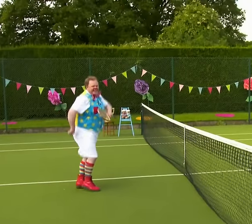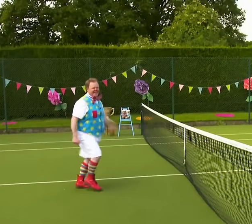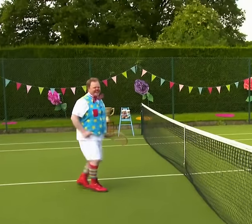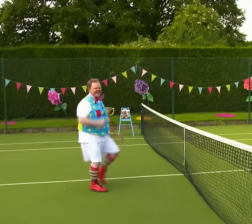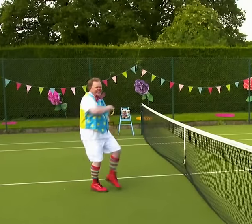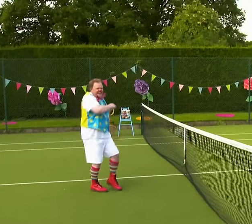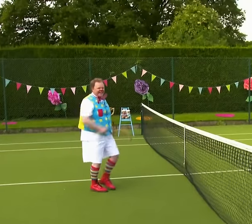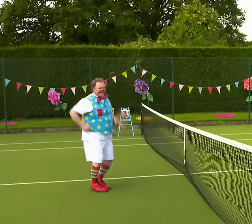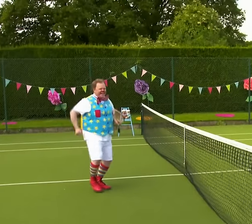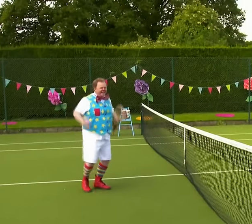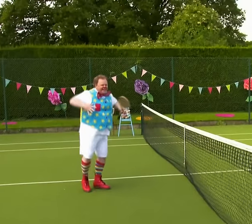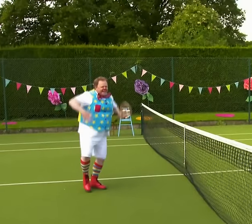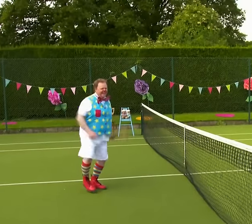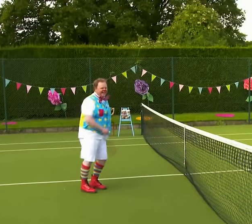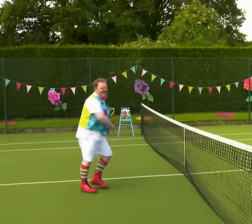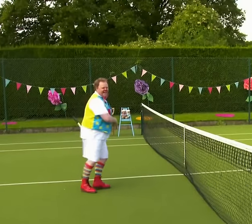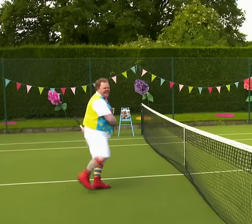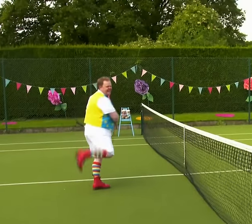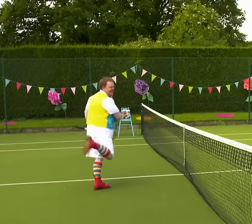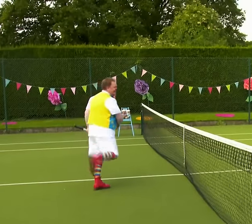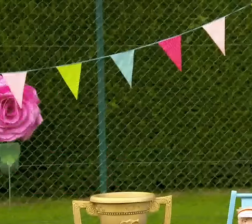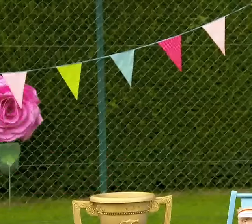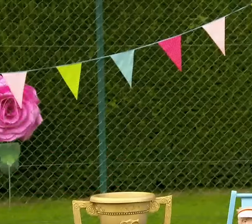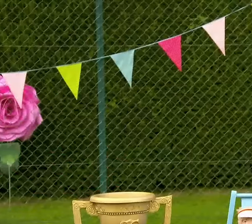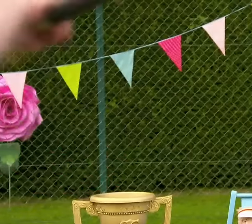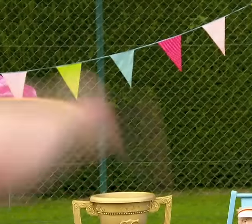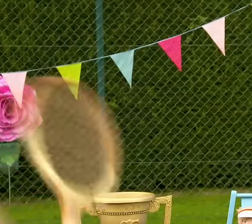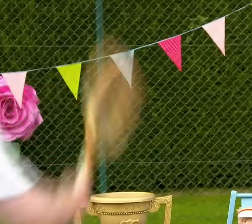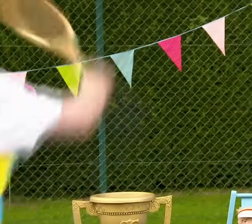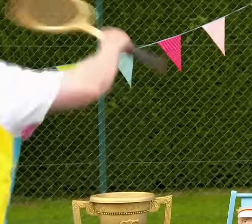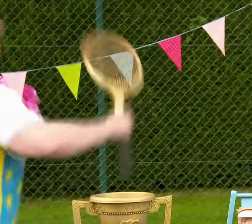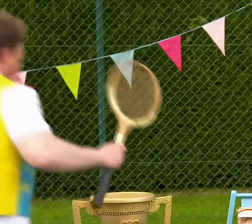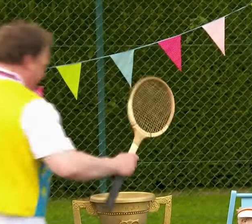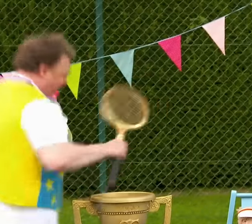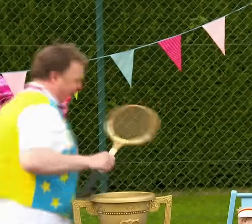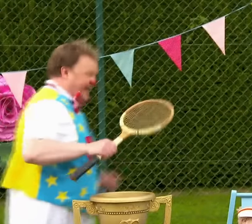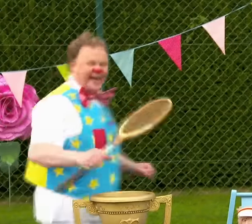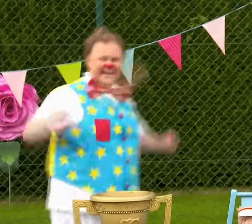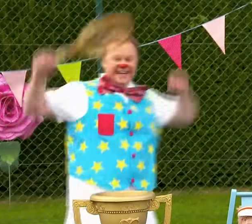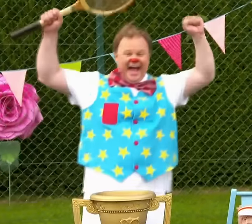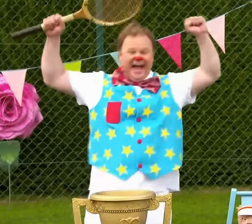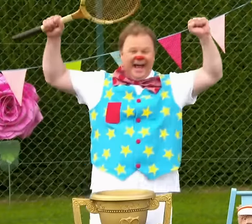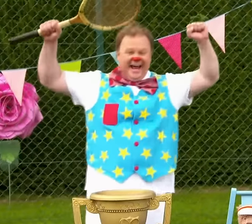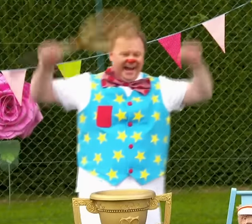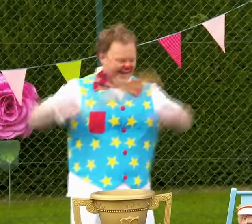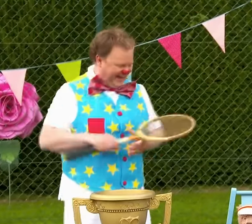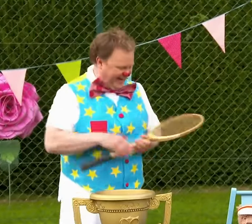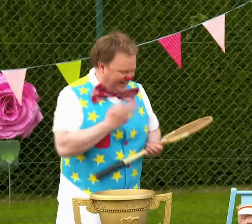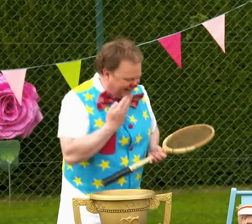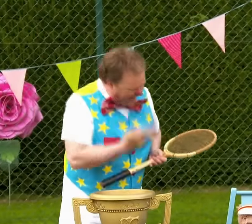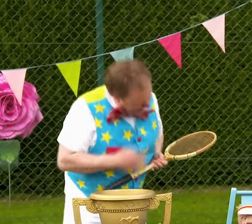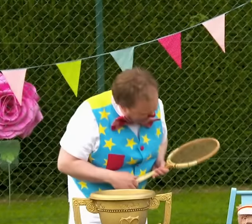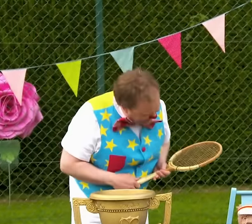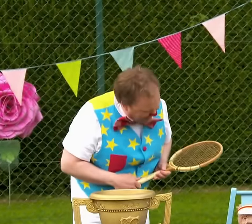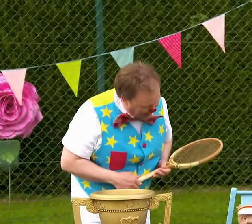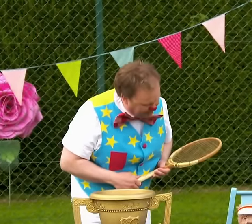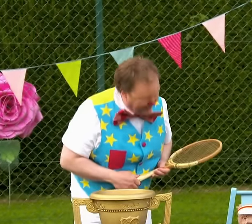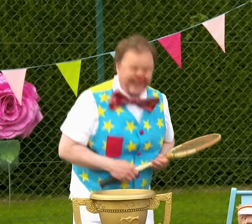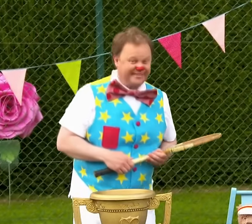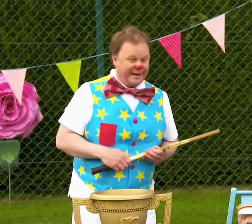to collect your trophy, Mr. Tumble. Woohoo! Yay! Oh, thank you, Umpire